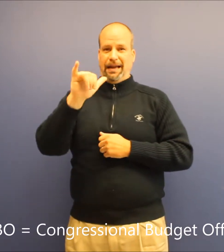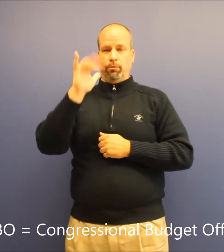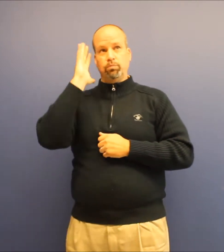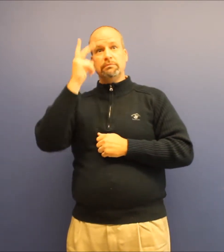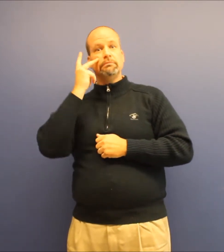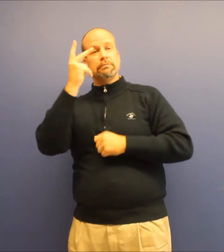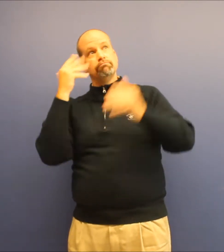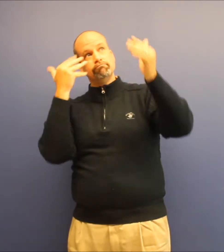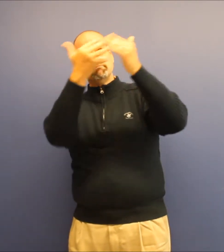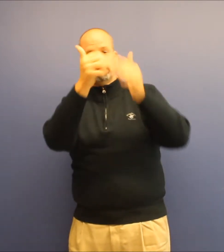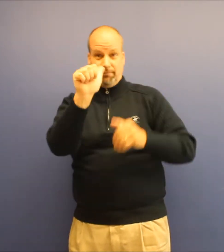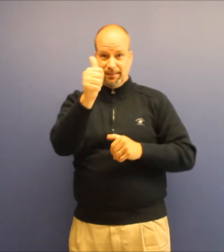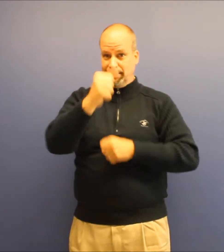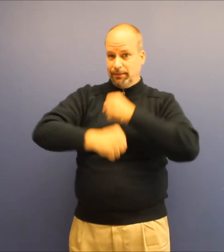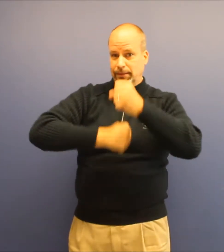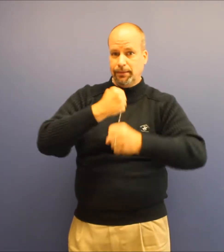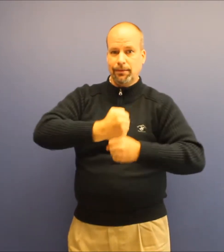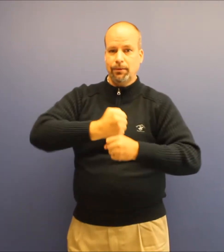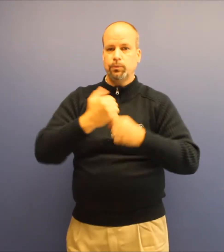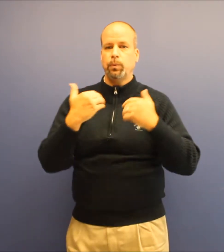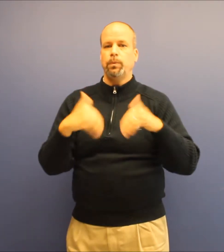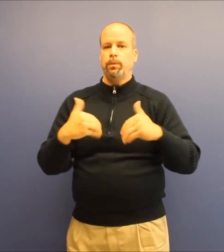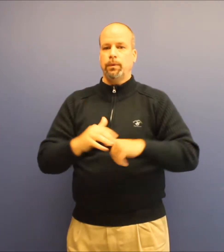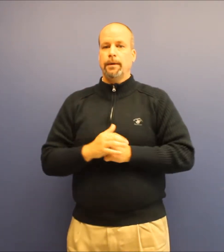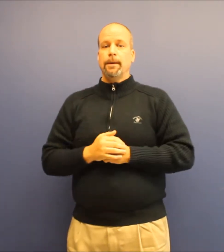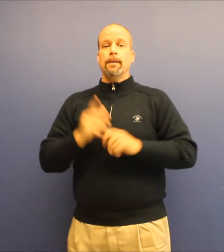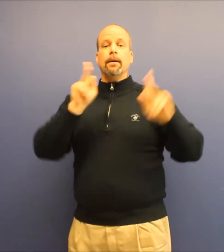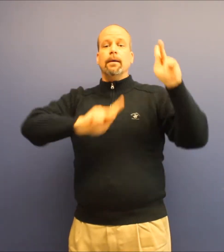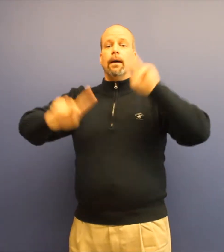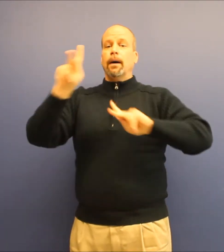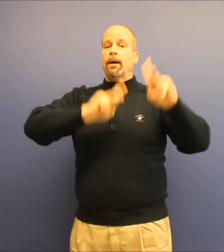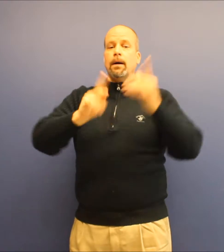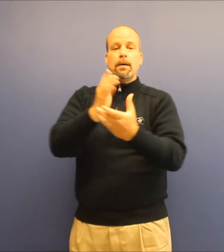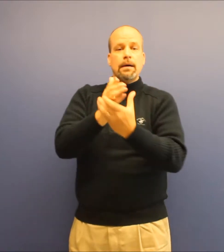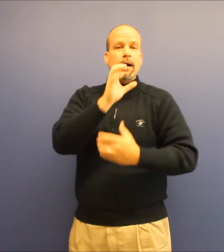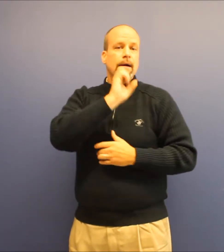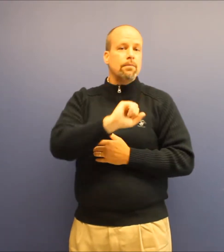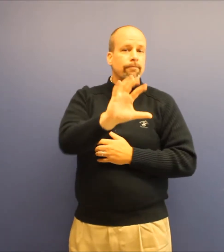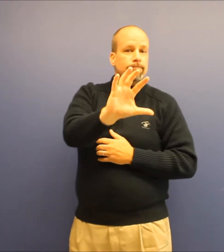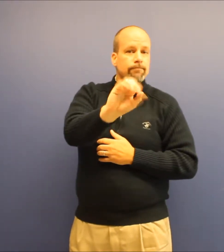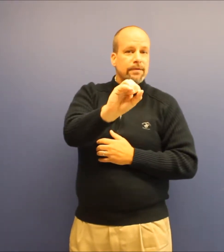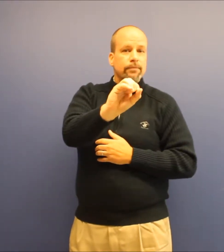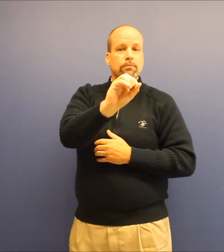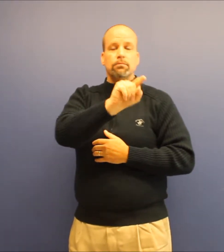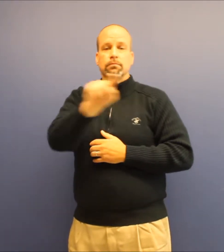with people between 50 and 64 disproportionately impacted.